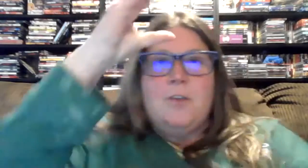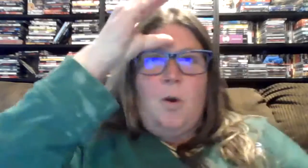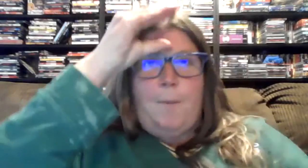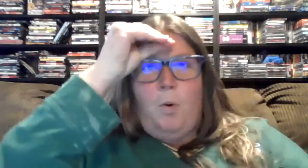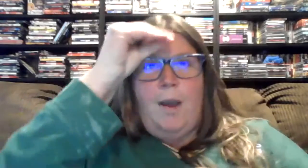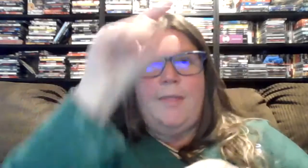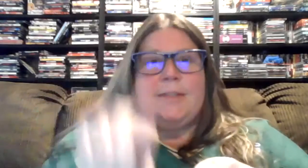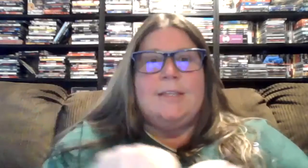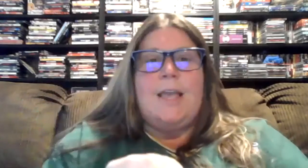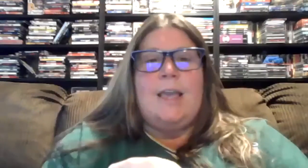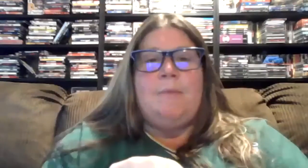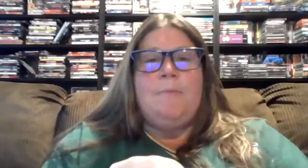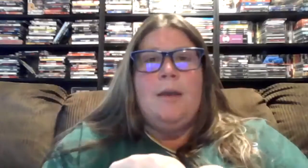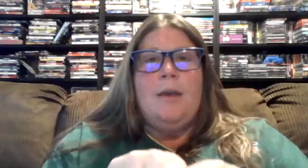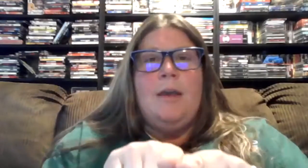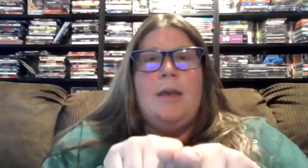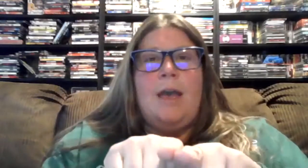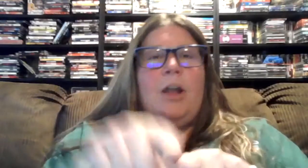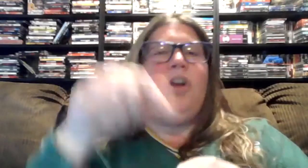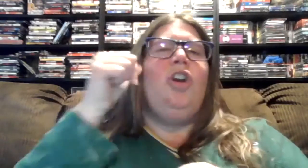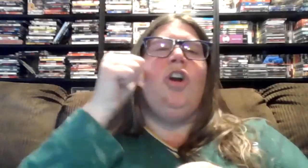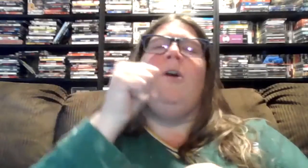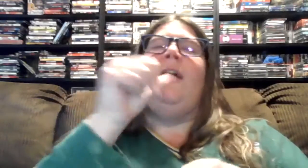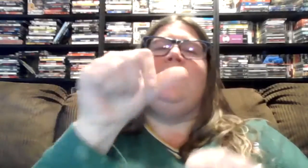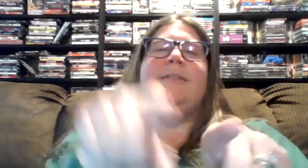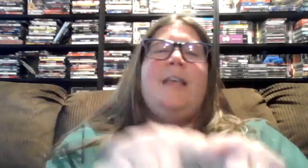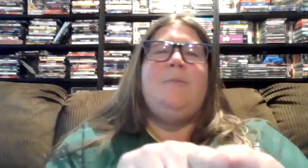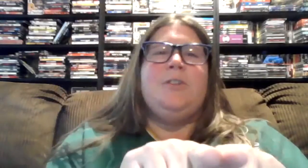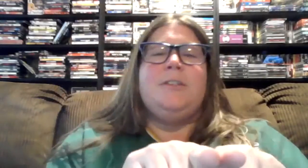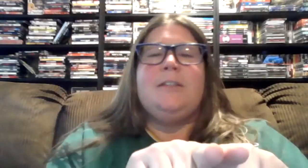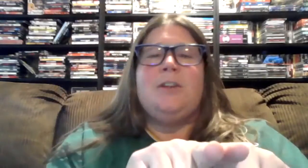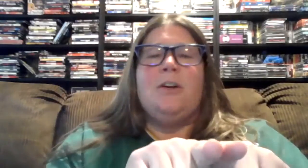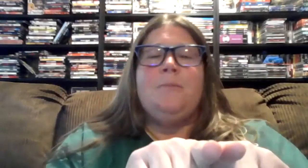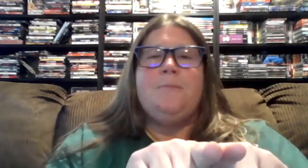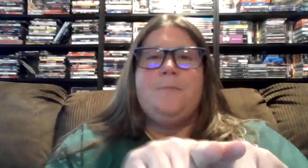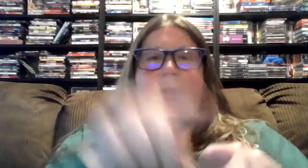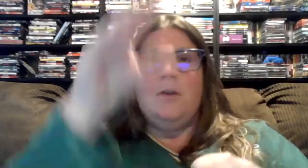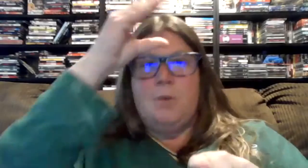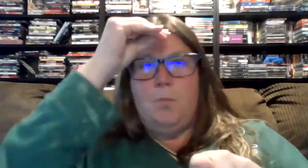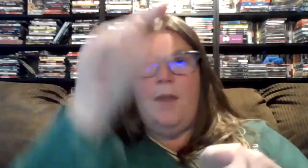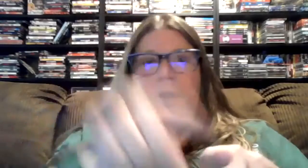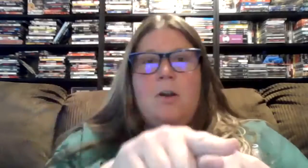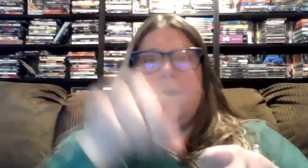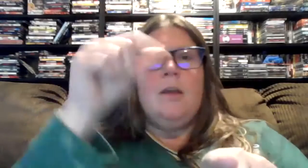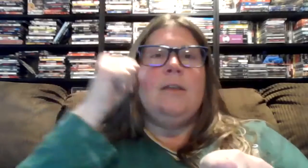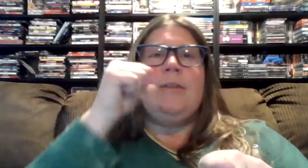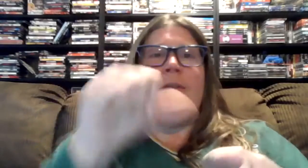So a boy that's the same and a girl that's the same as your sister. So brother,